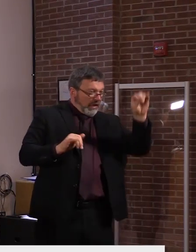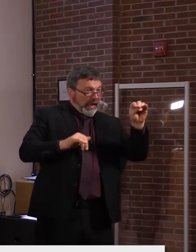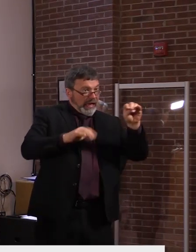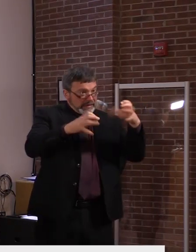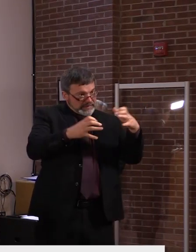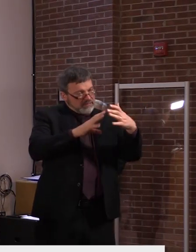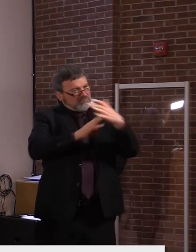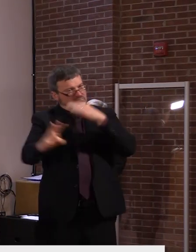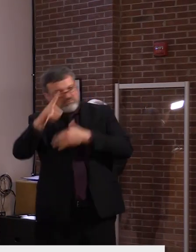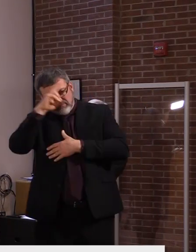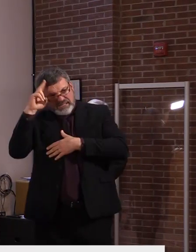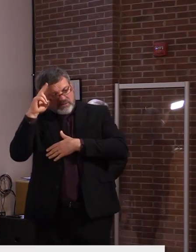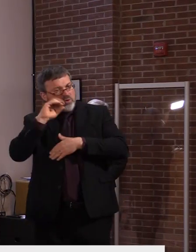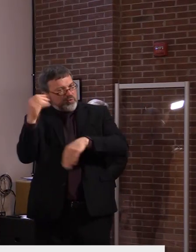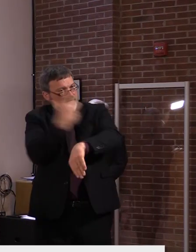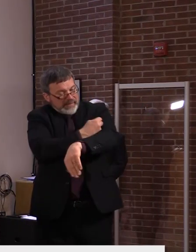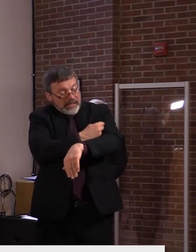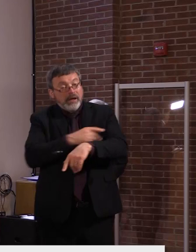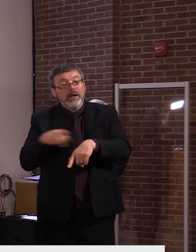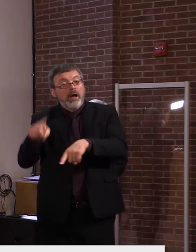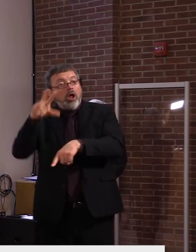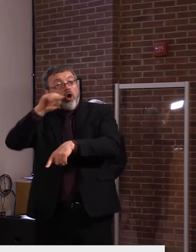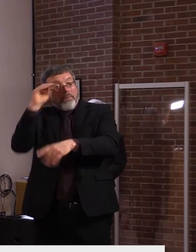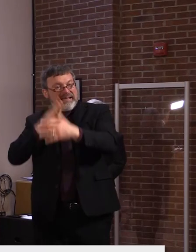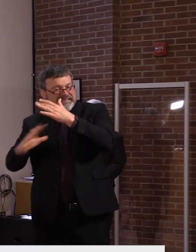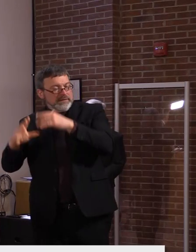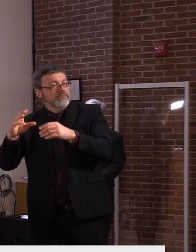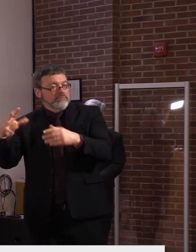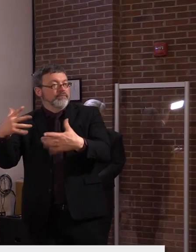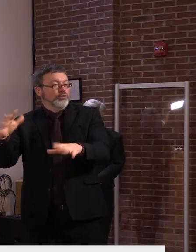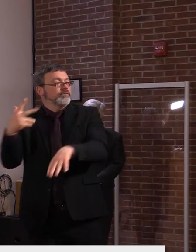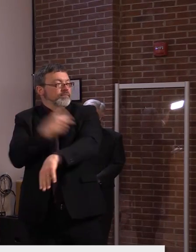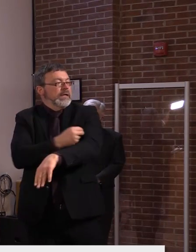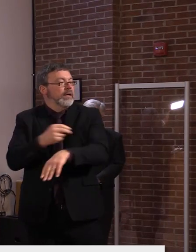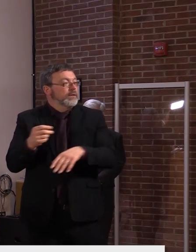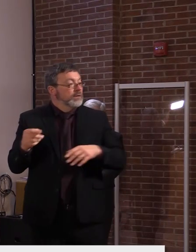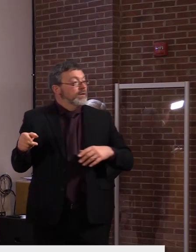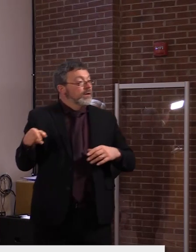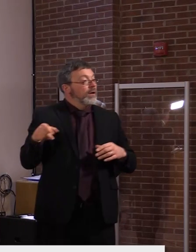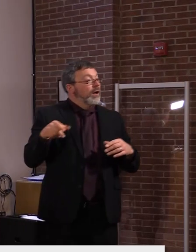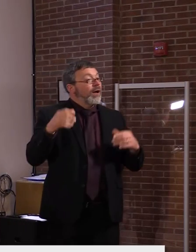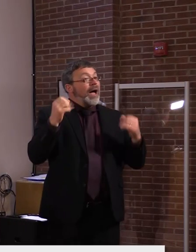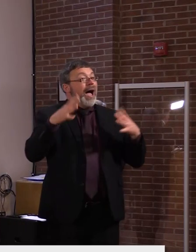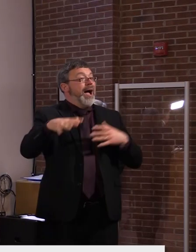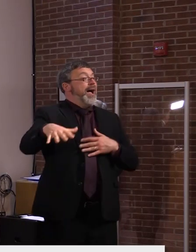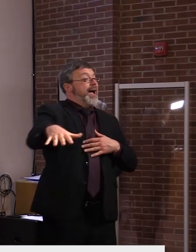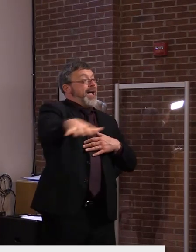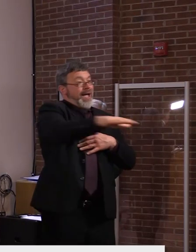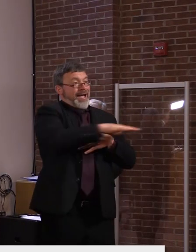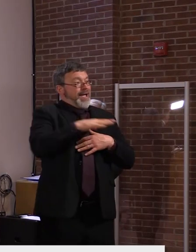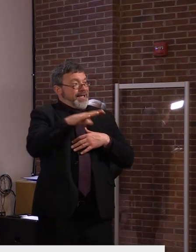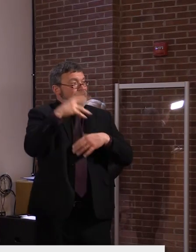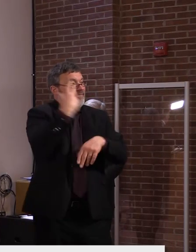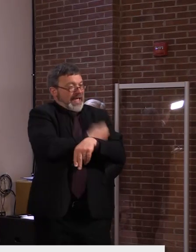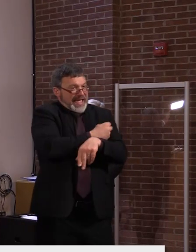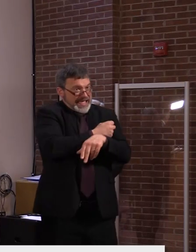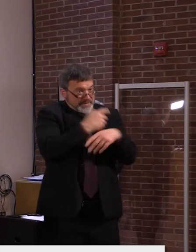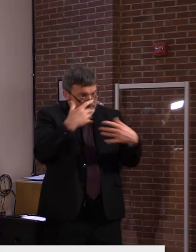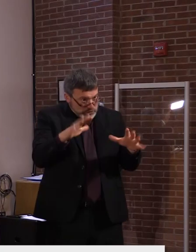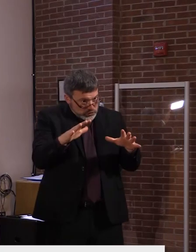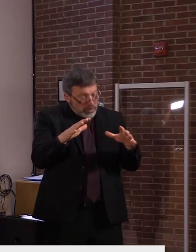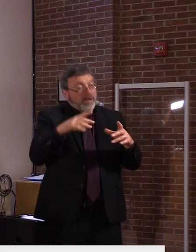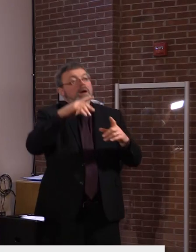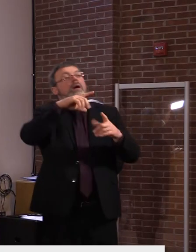if you do the math, you take the number of people who have been vaccinated who are now infected versus